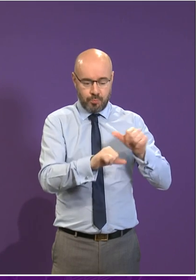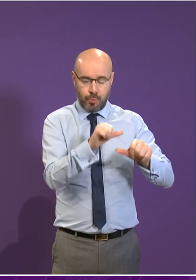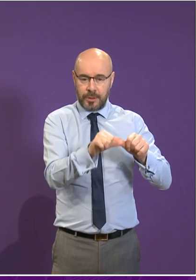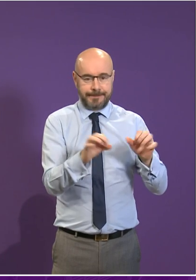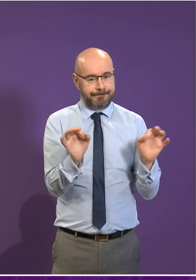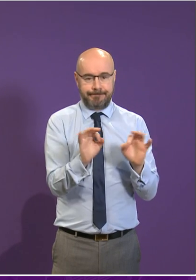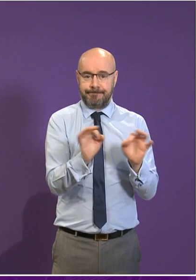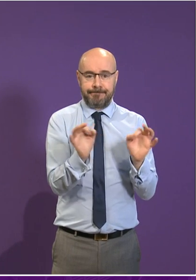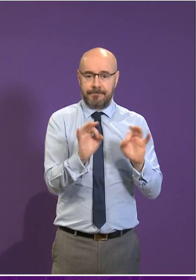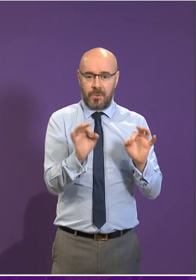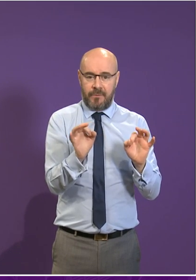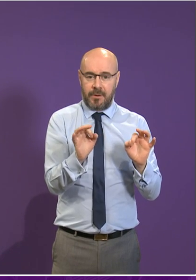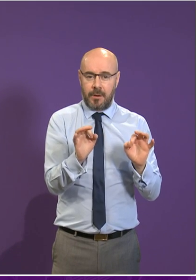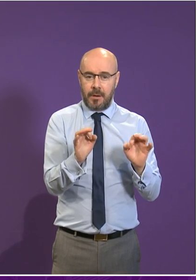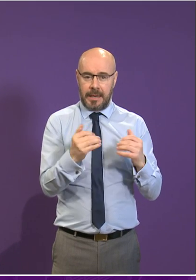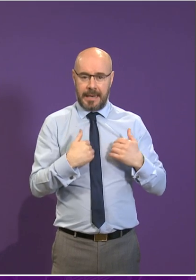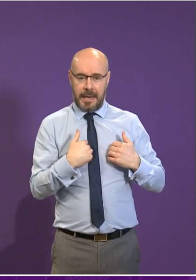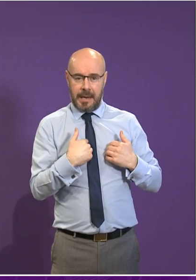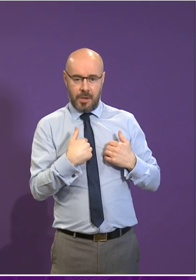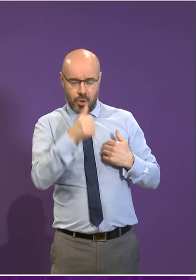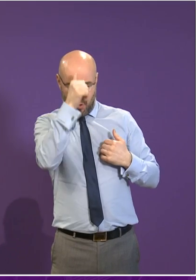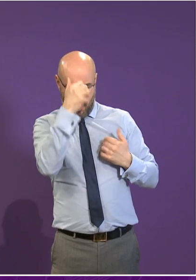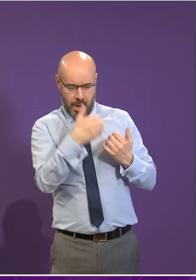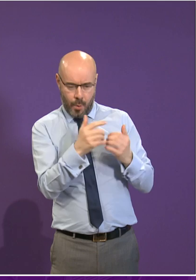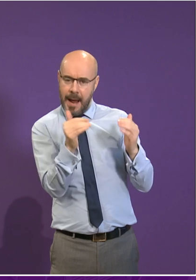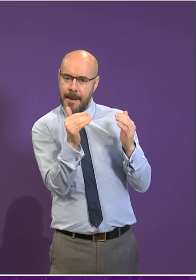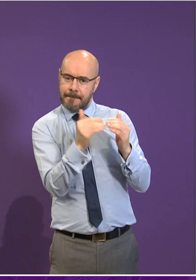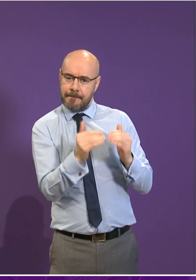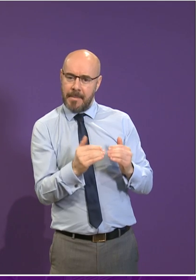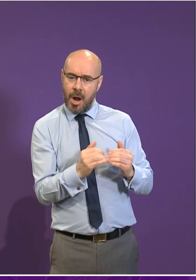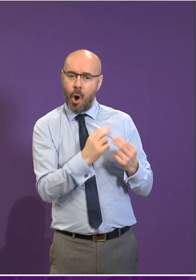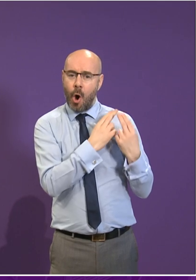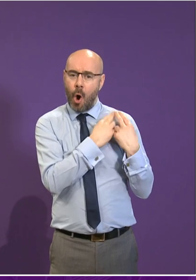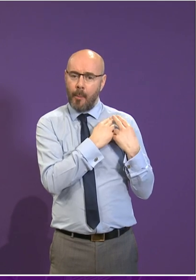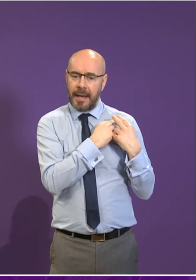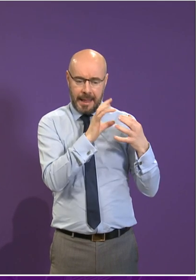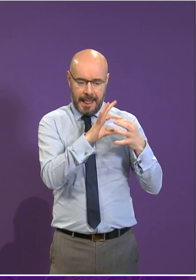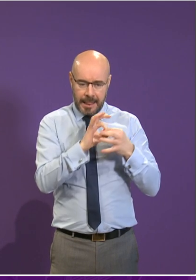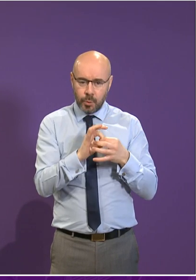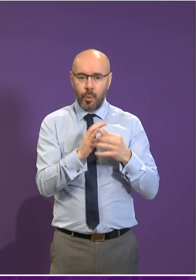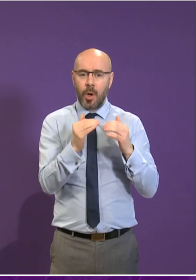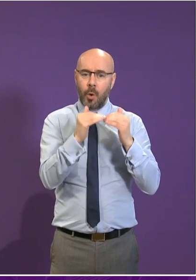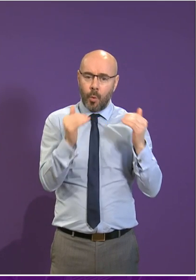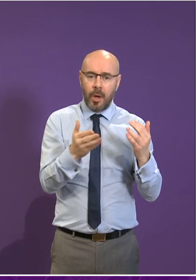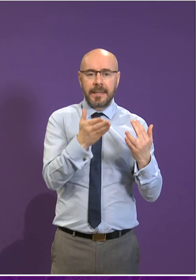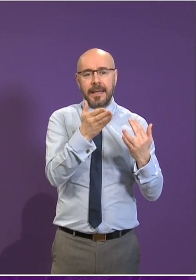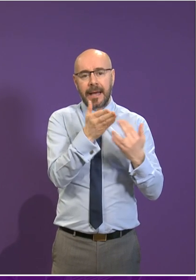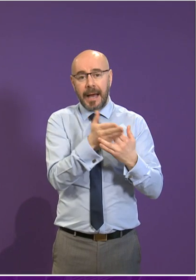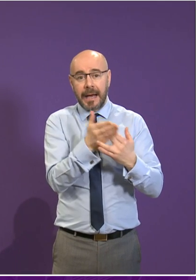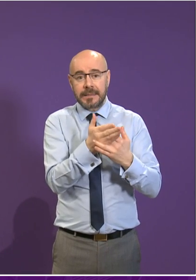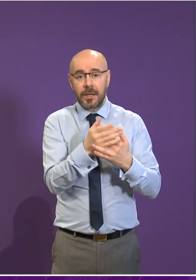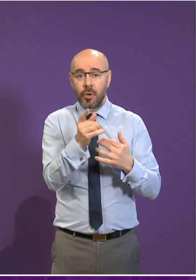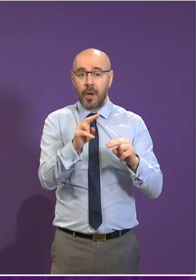so that we can see that meets all our obligations in respect of equality of access. But then